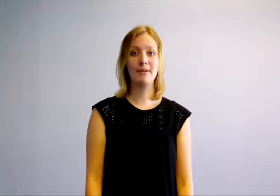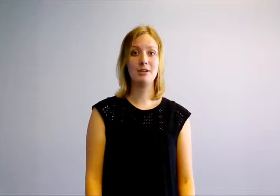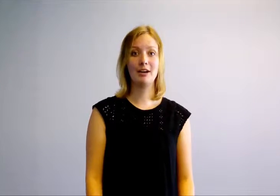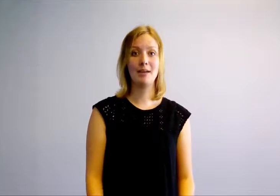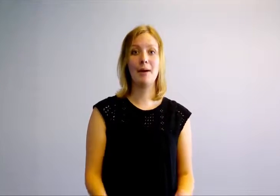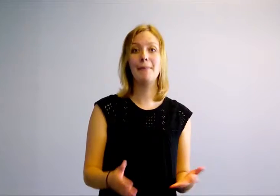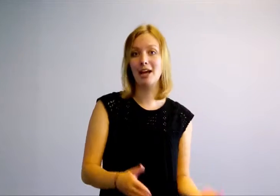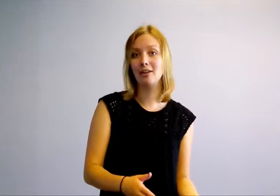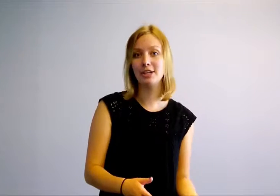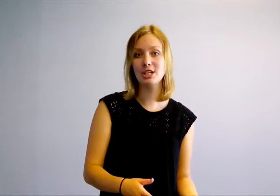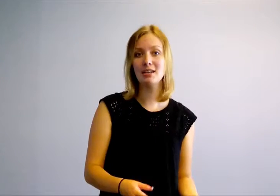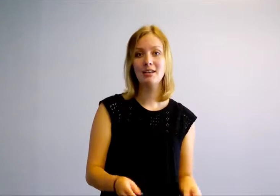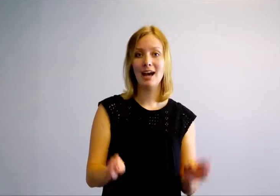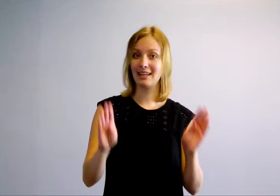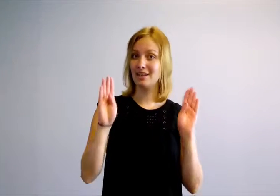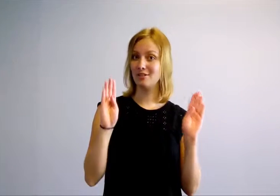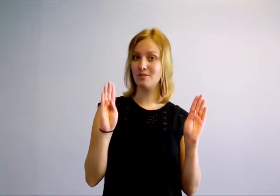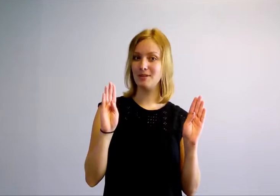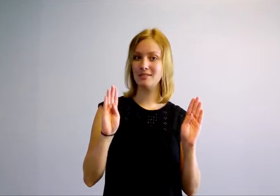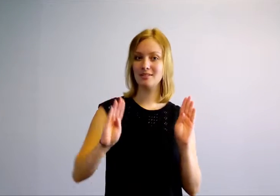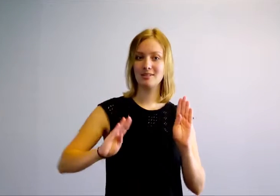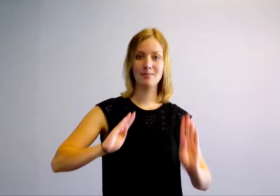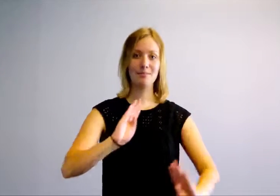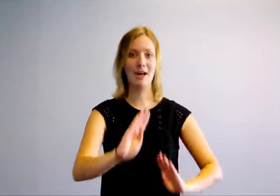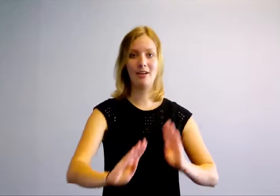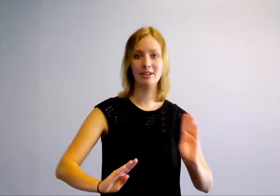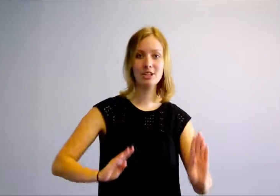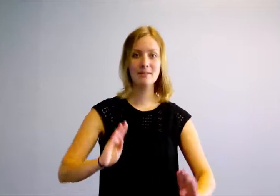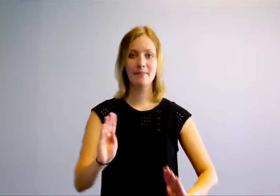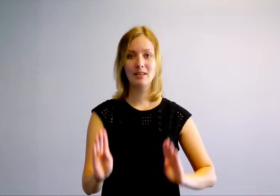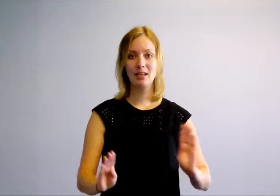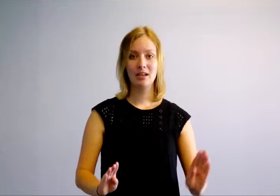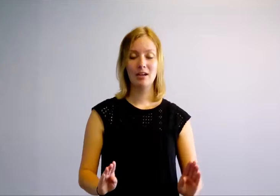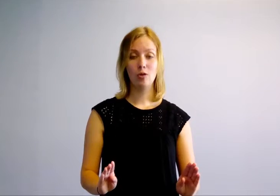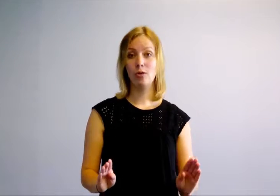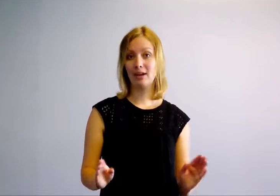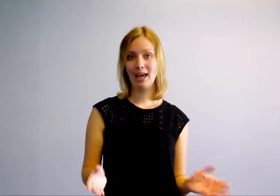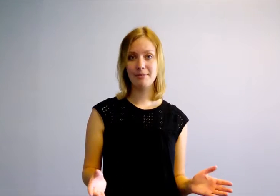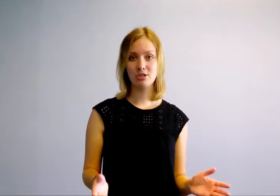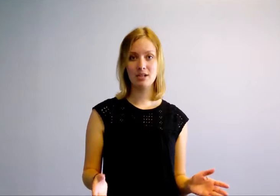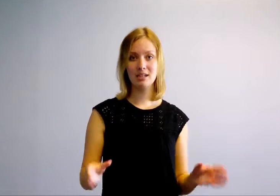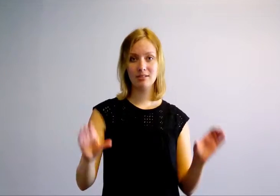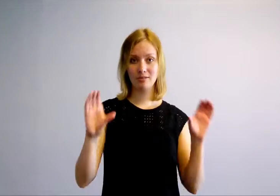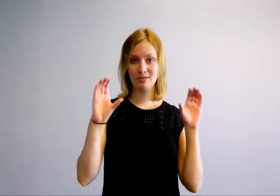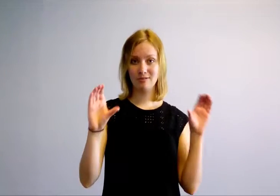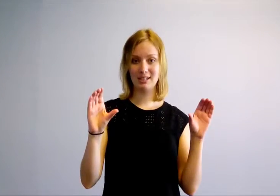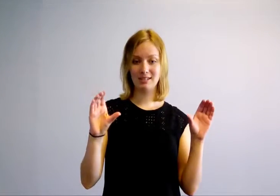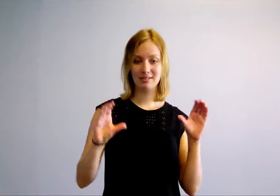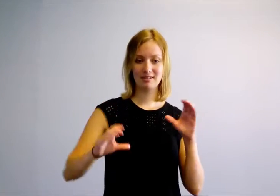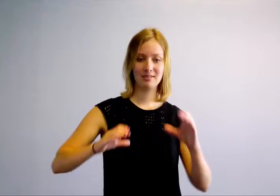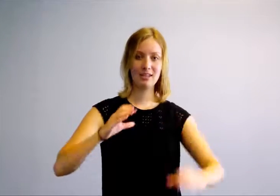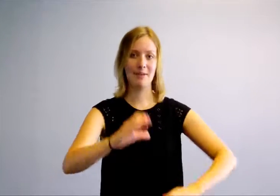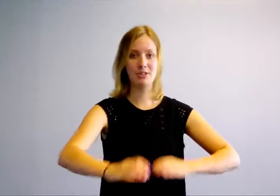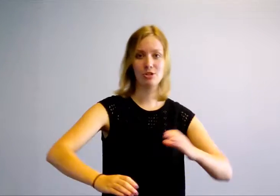if I'm talking about biology, I can take two B's, biology. Or chemistry, two C's,